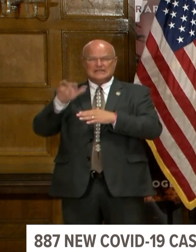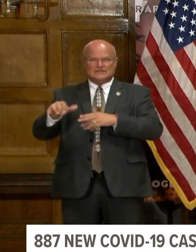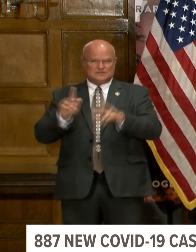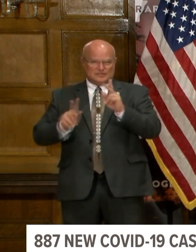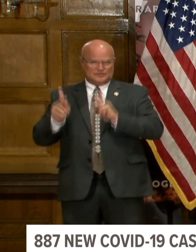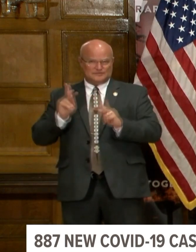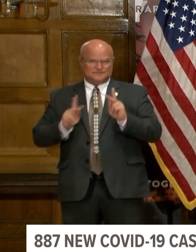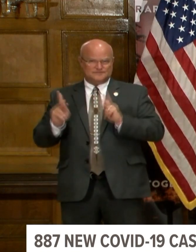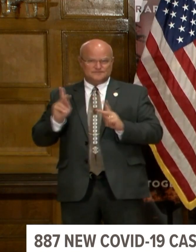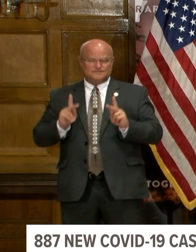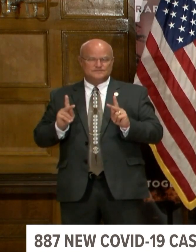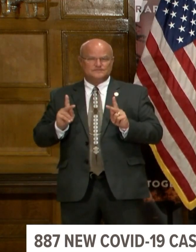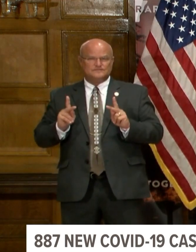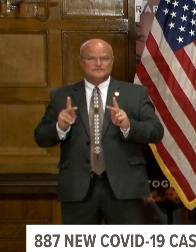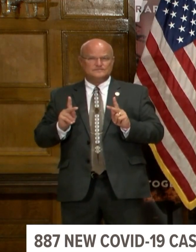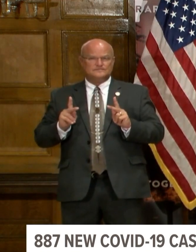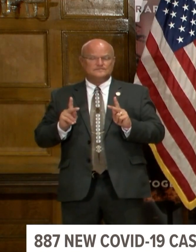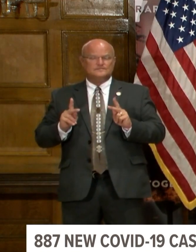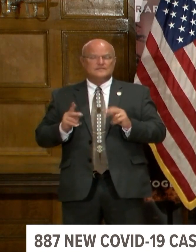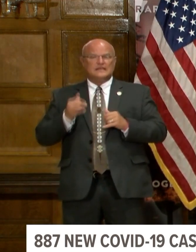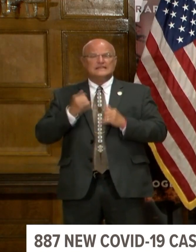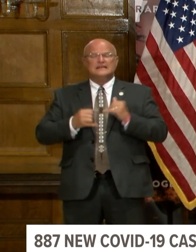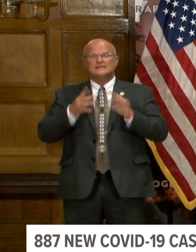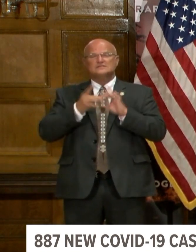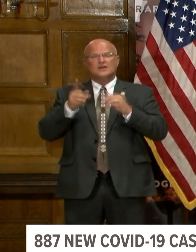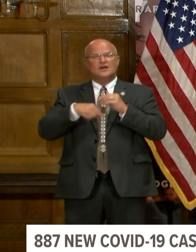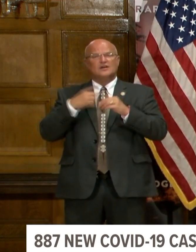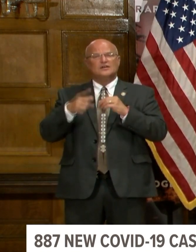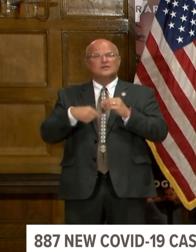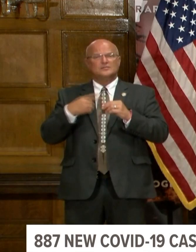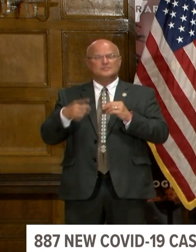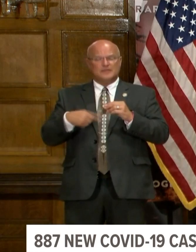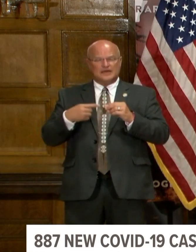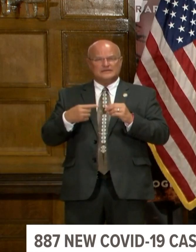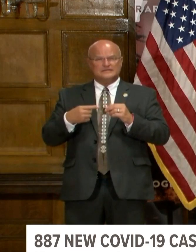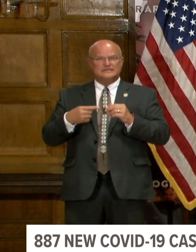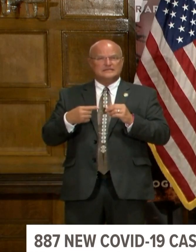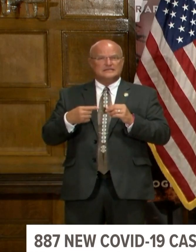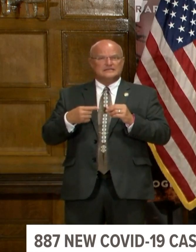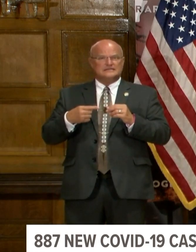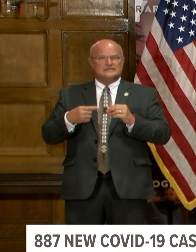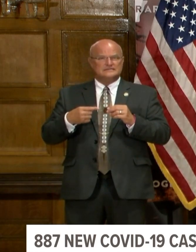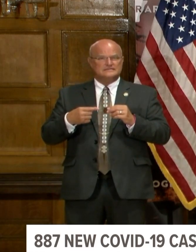population. Lastly, I want to close by talking about